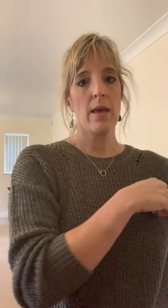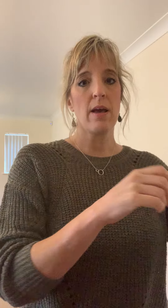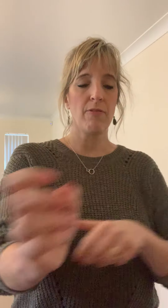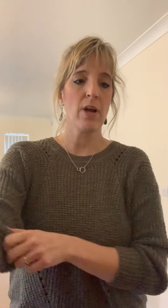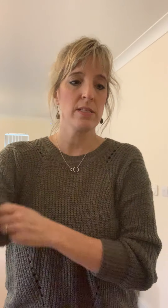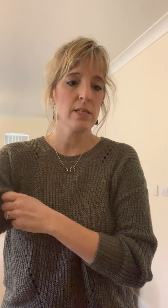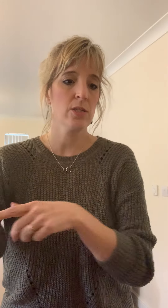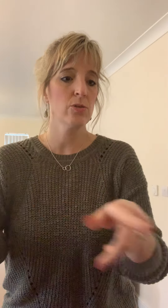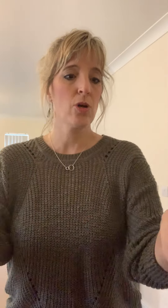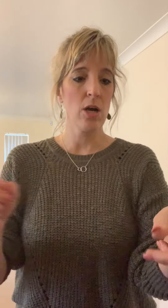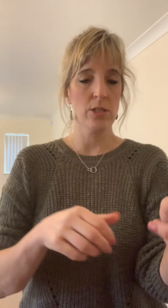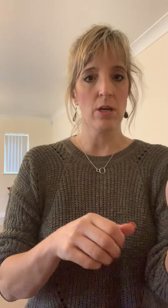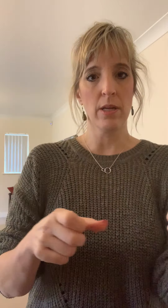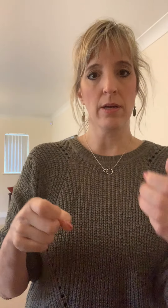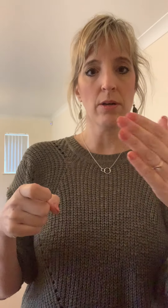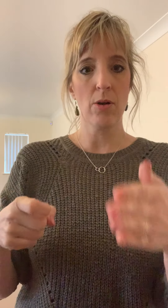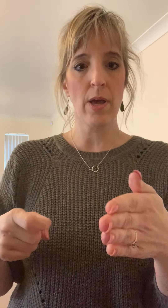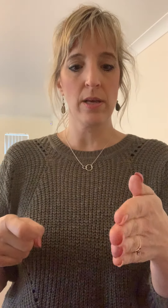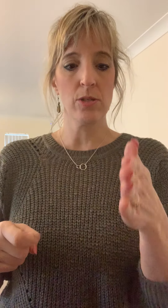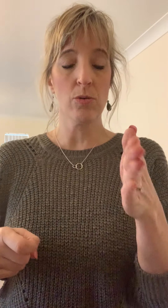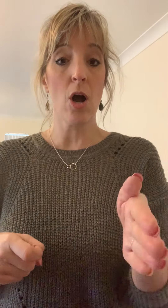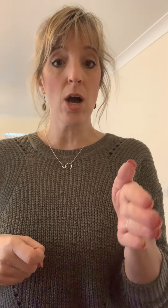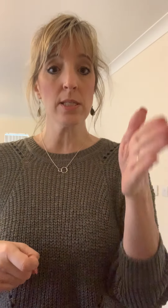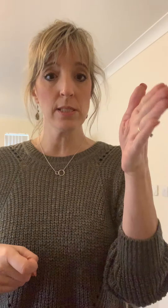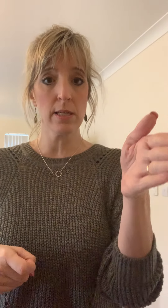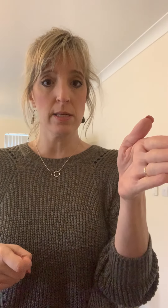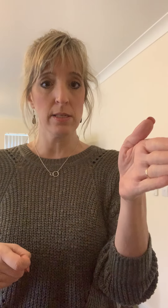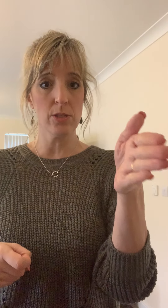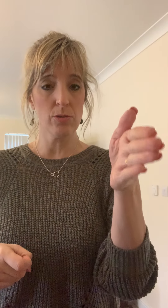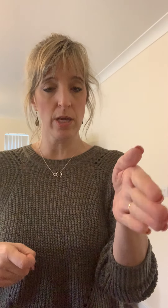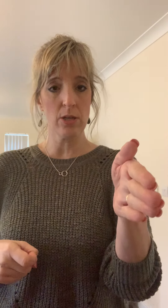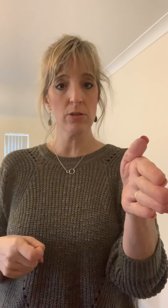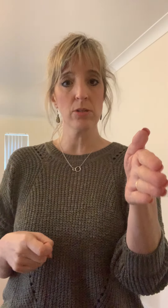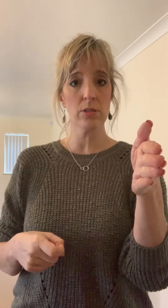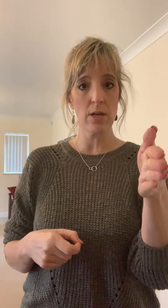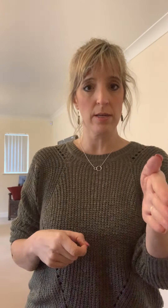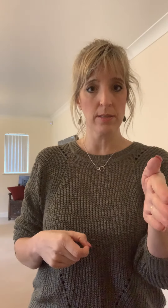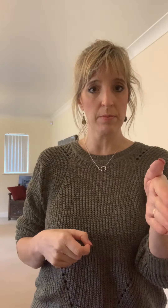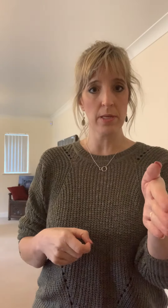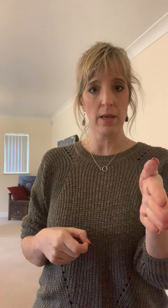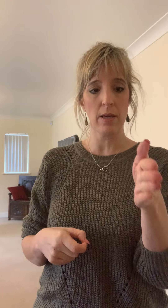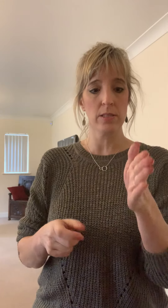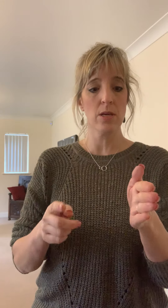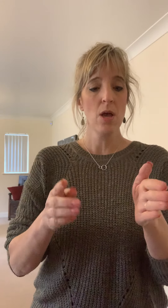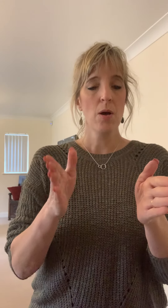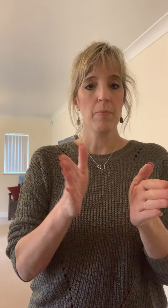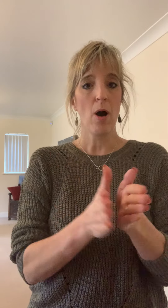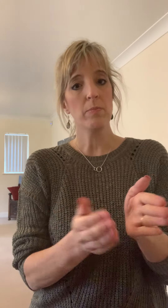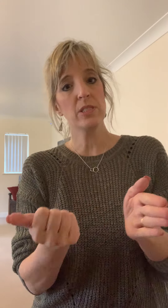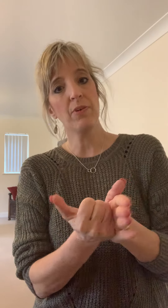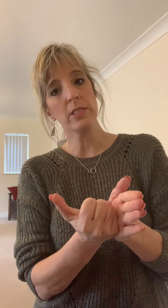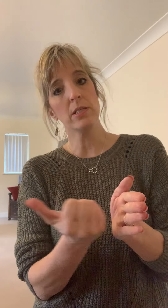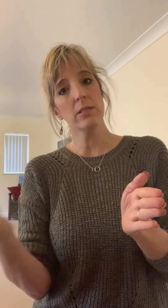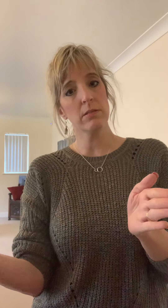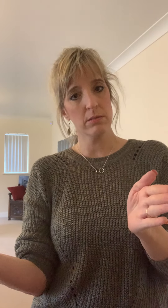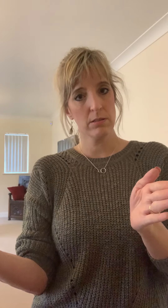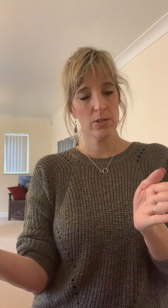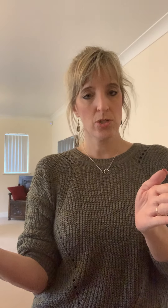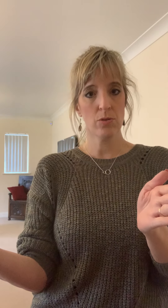I forgot to include cost on here. Okay, so cost is you take your non-dominant hand, palm is facing to, well,